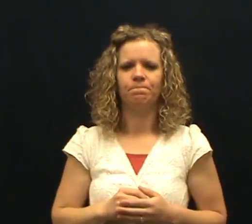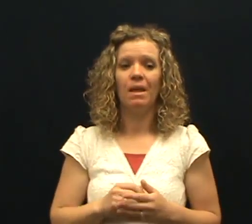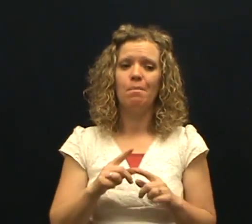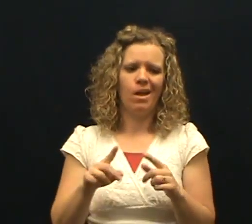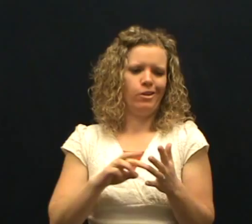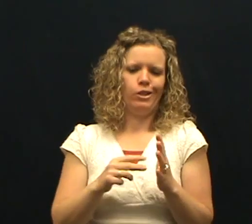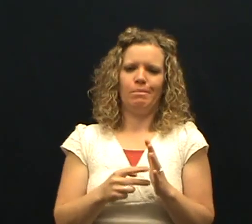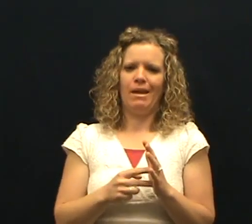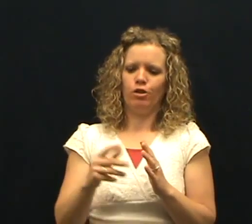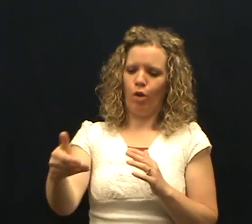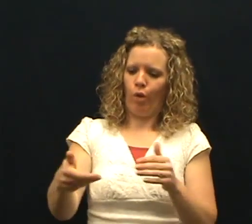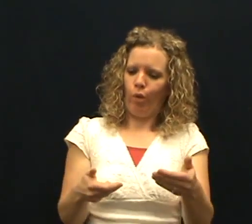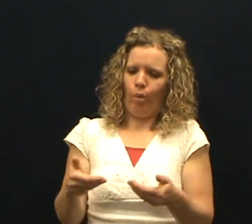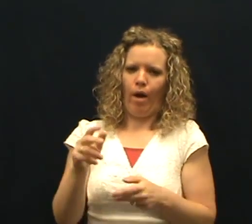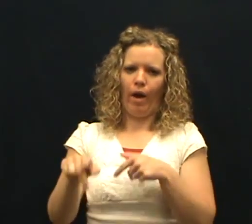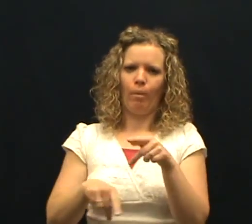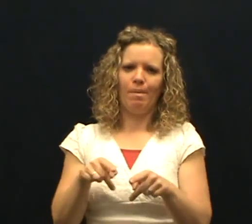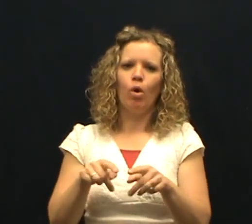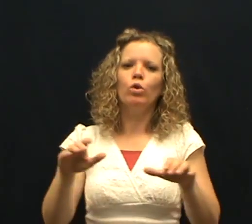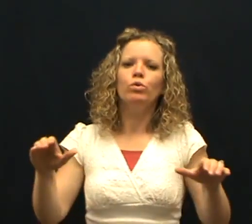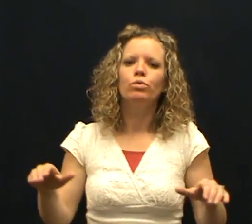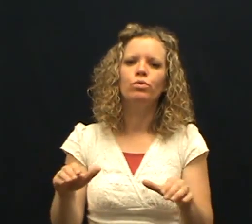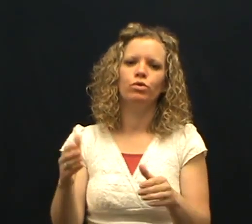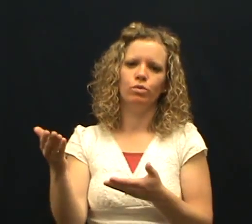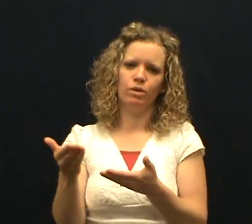service for a service company.